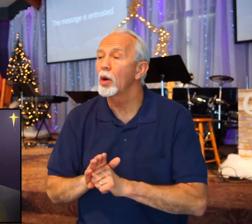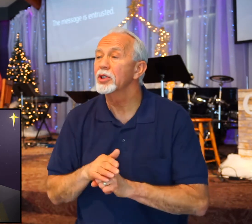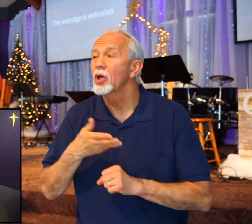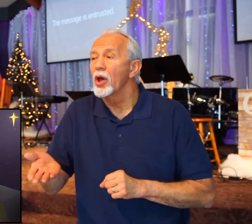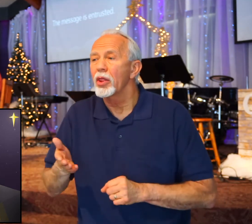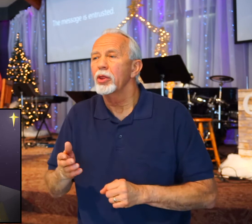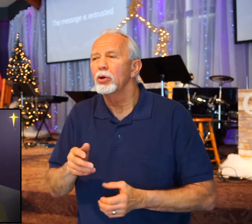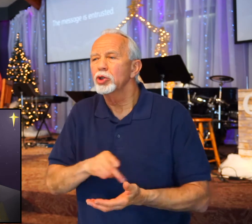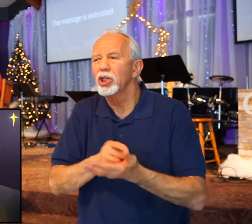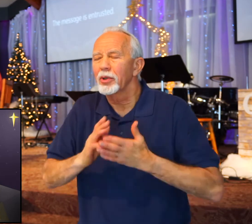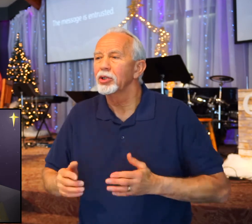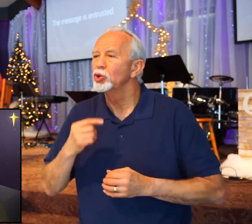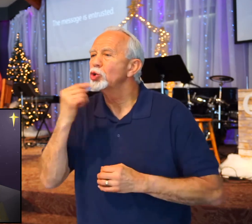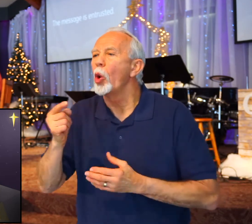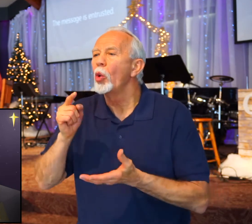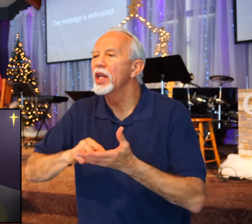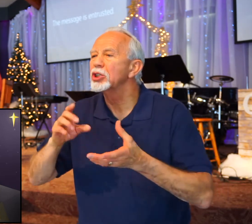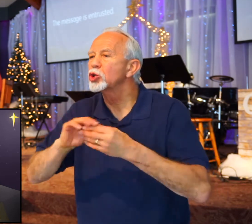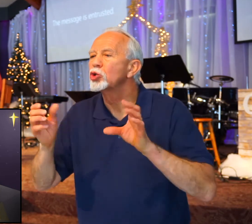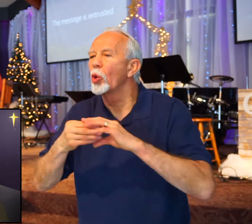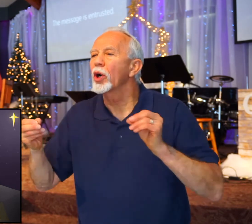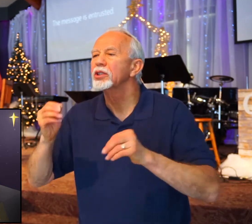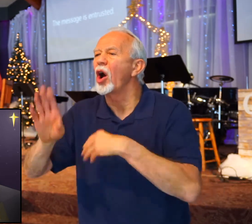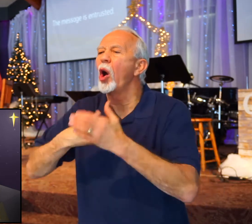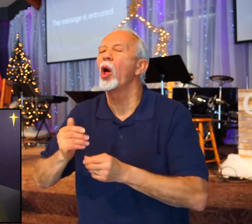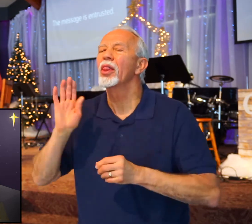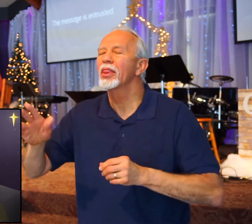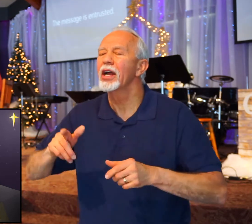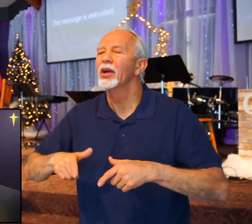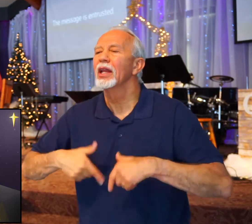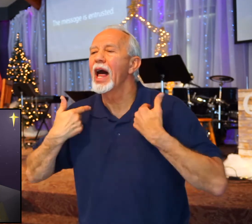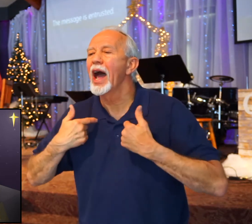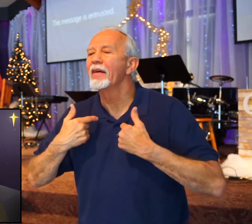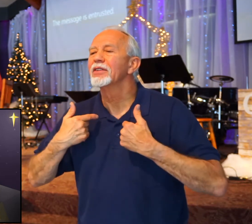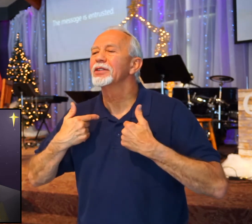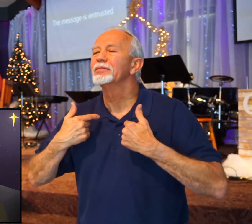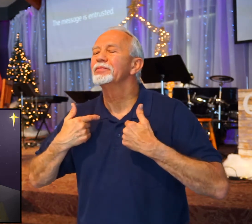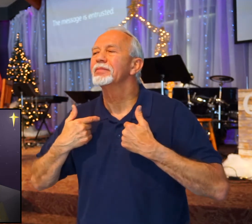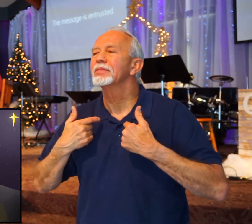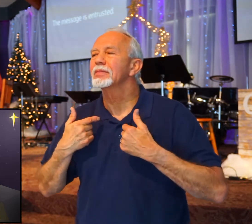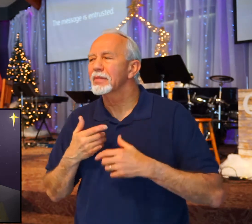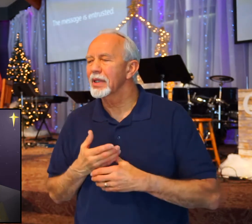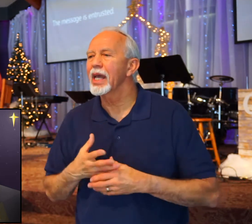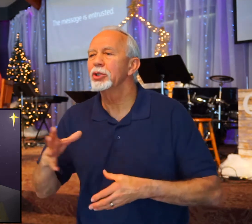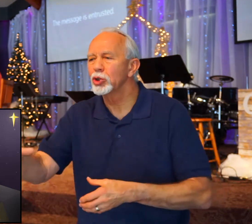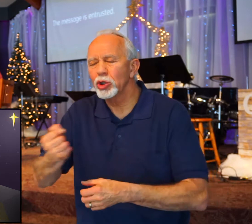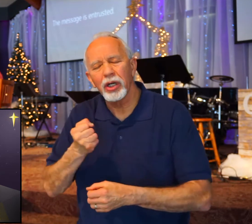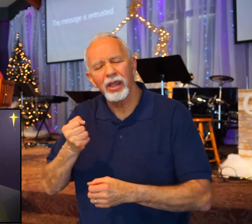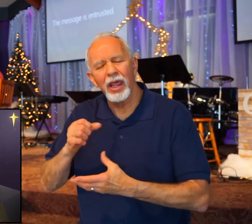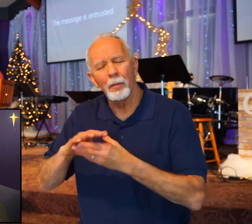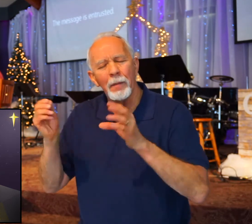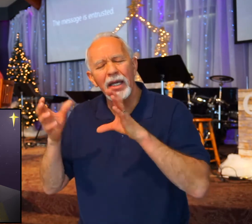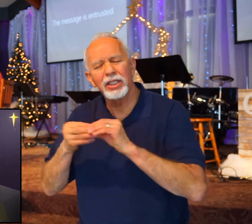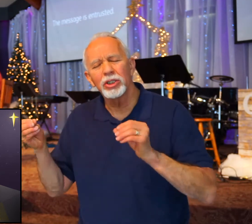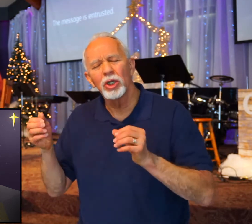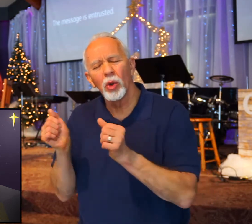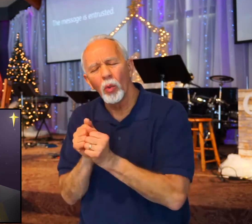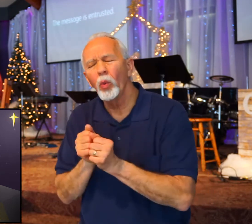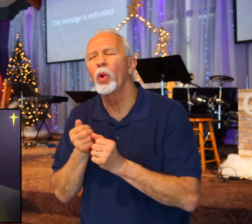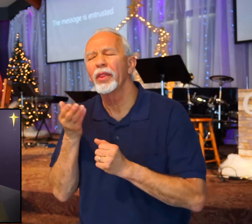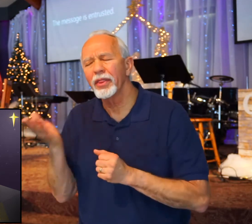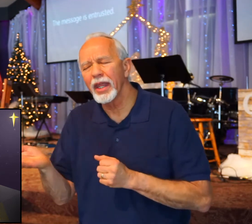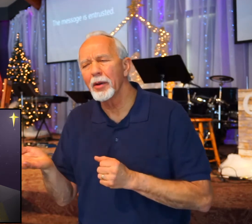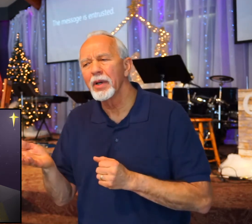those shepherds told this story for the rest of their lives. They took the message with them. It